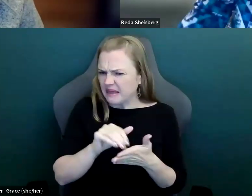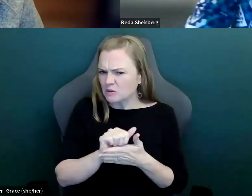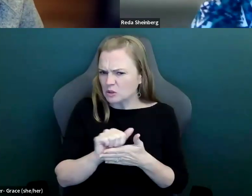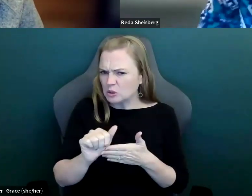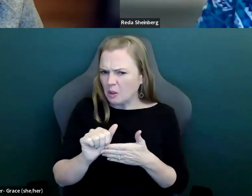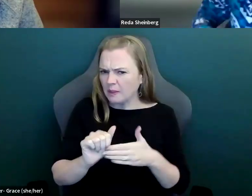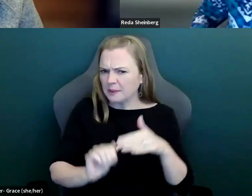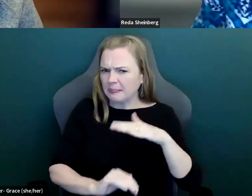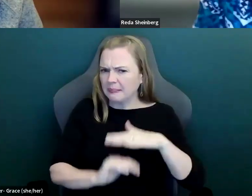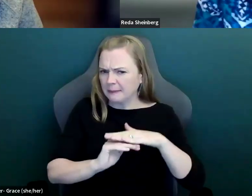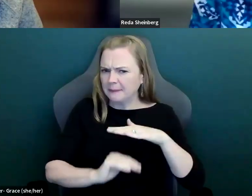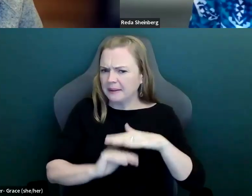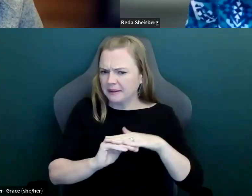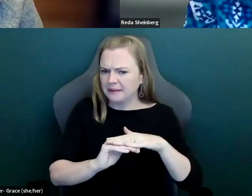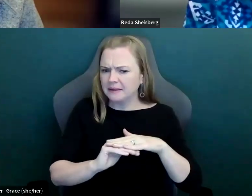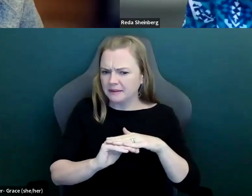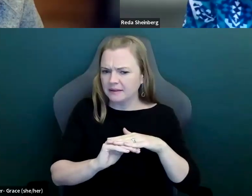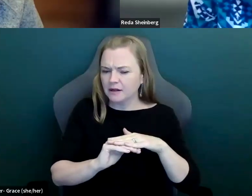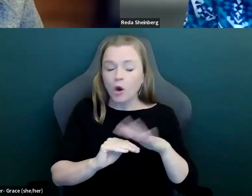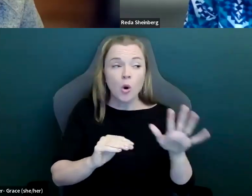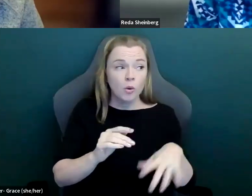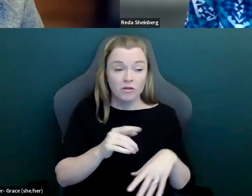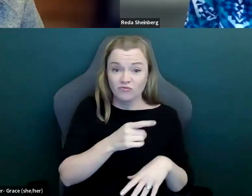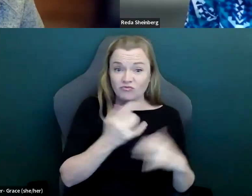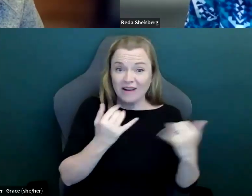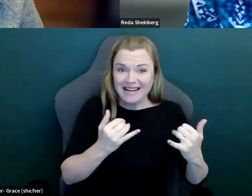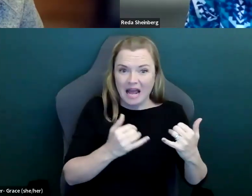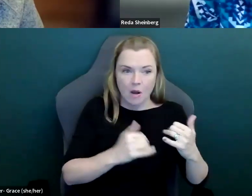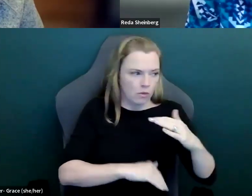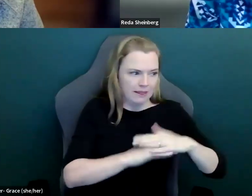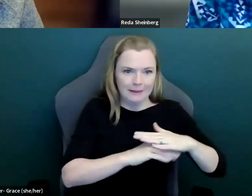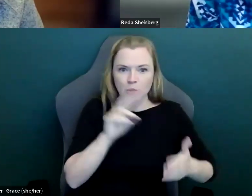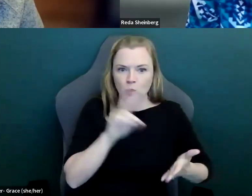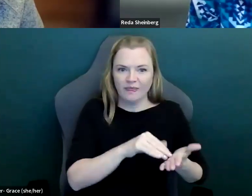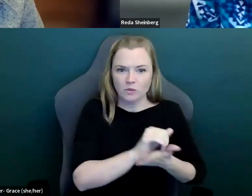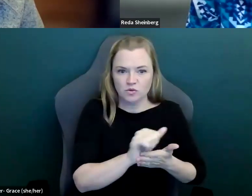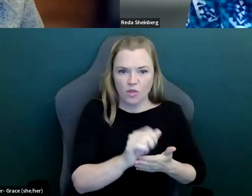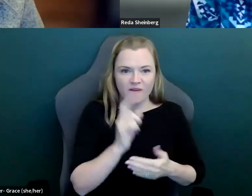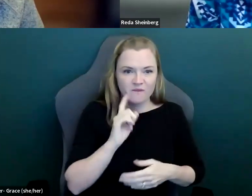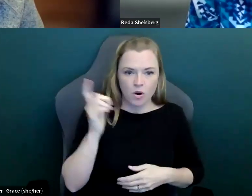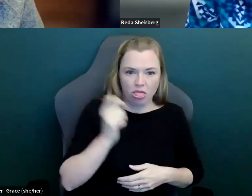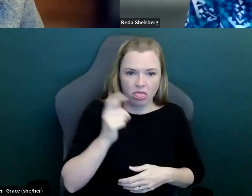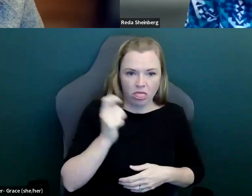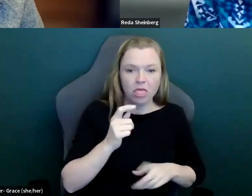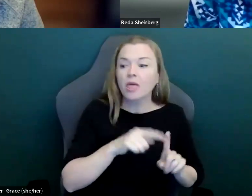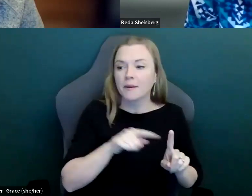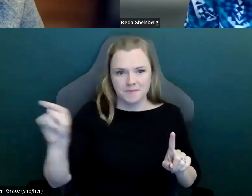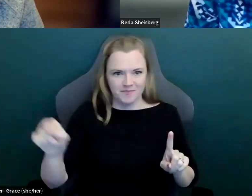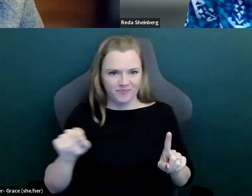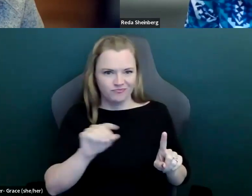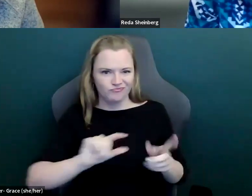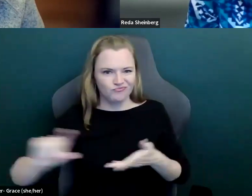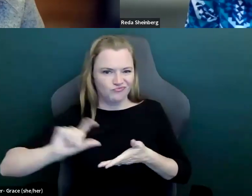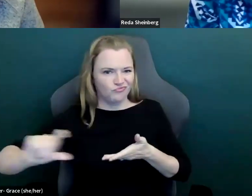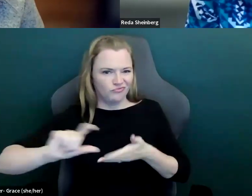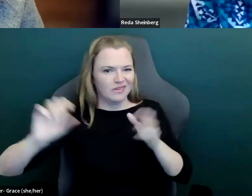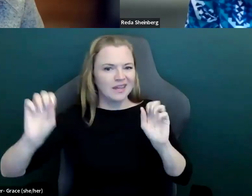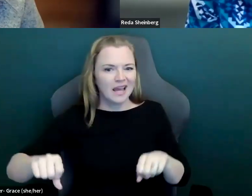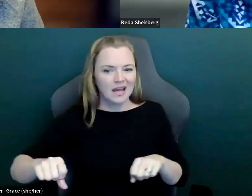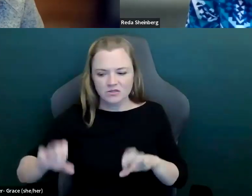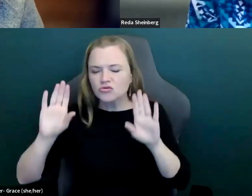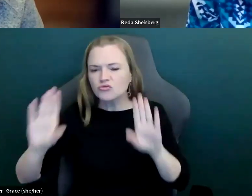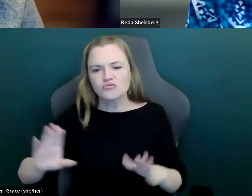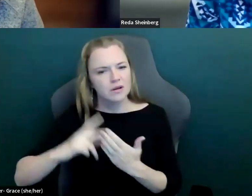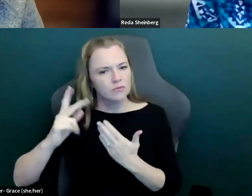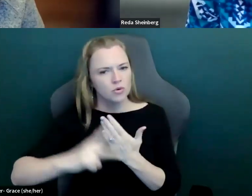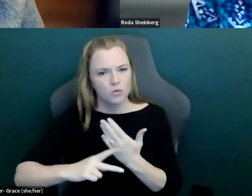limit on how much assets you own. It's a very good program. They give terrific help and